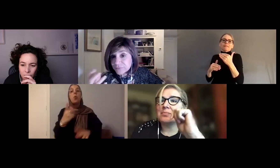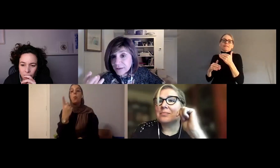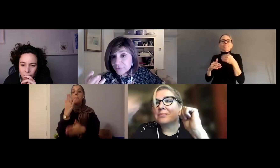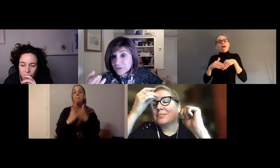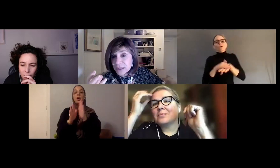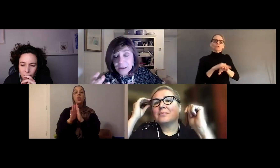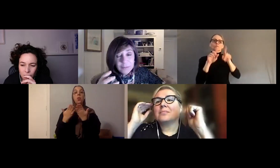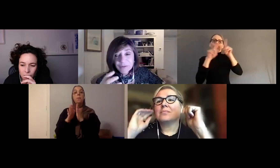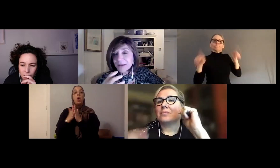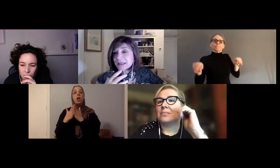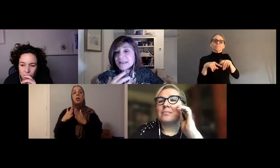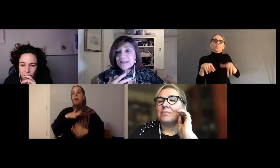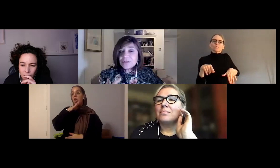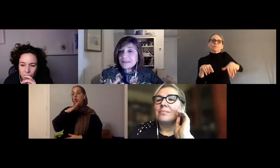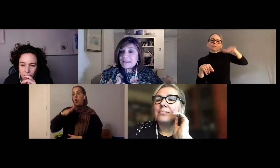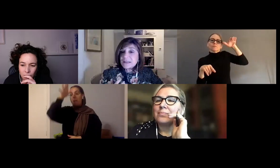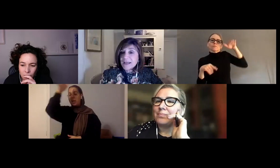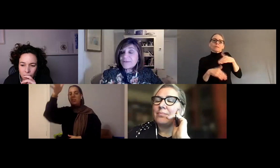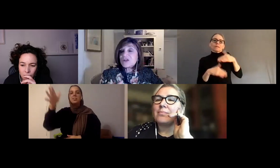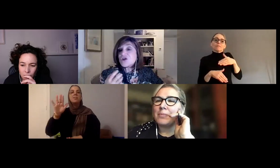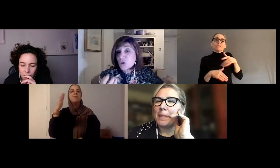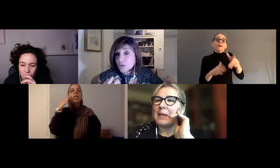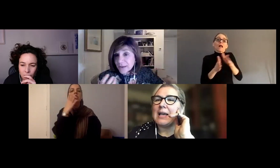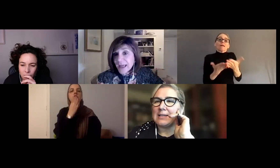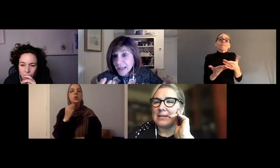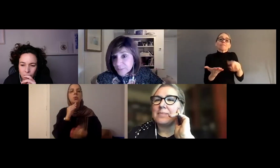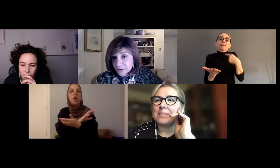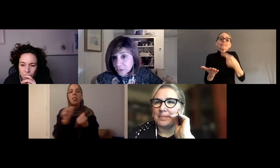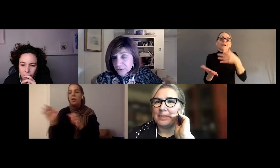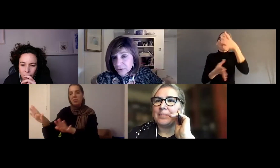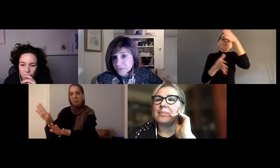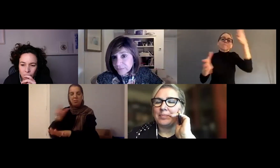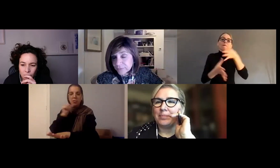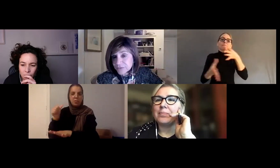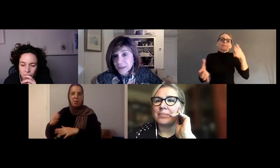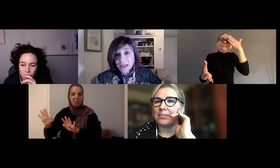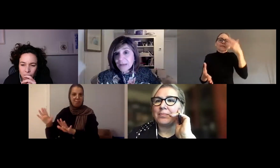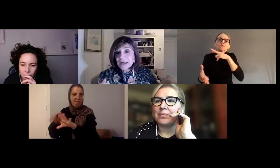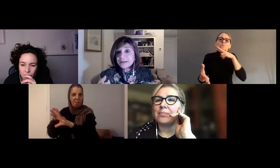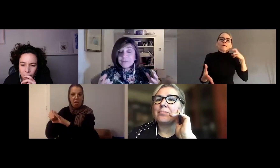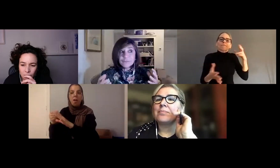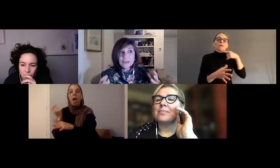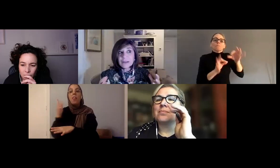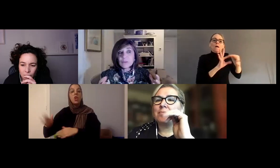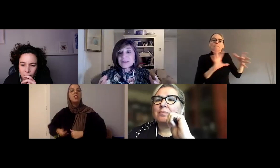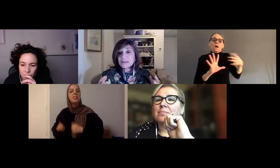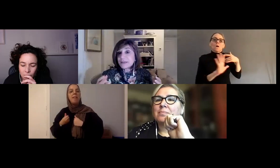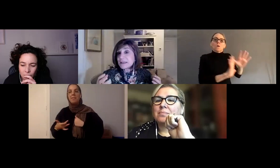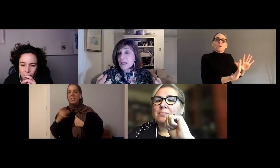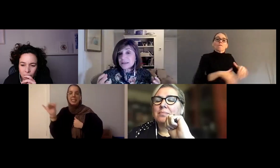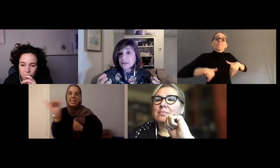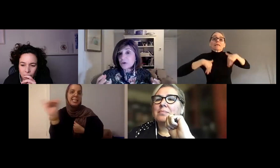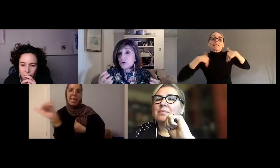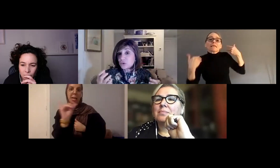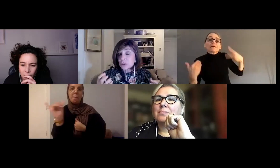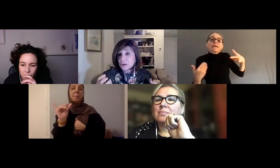Holocaust survivors, but they experienced life as though they had been Holocaust survivors. I mean, I'll never forget when somebody